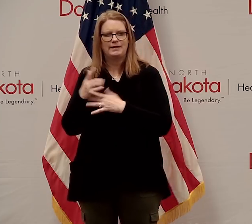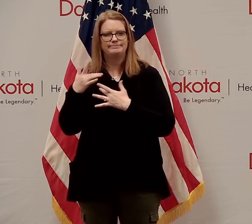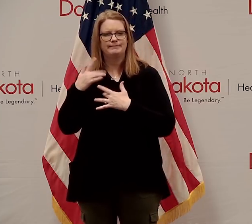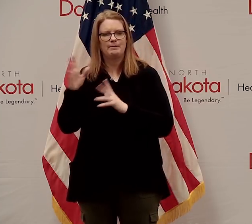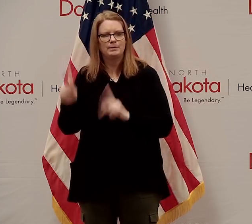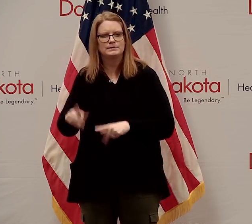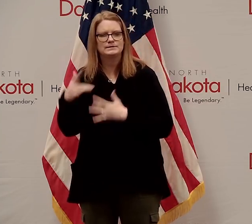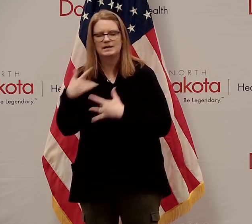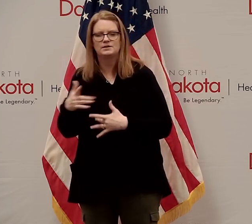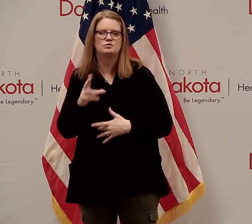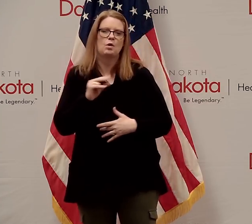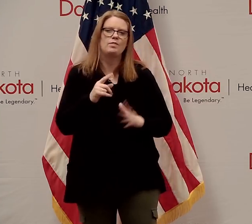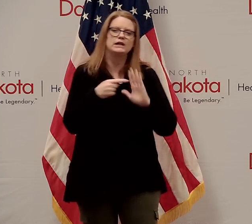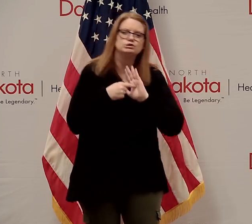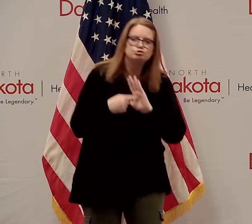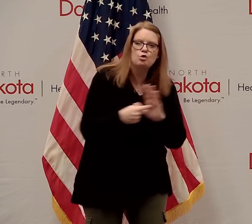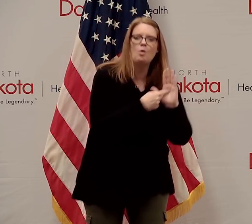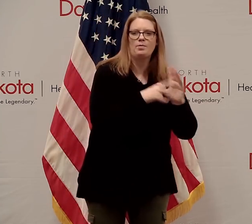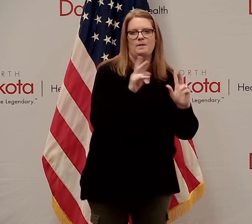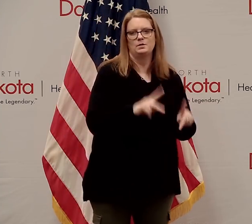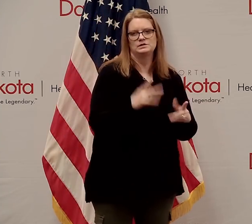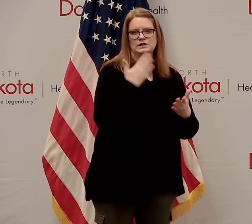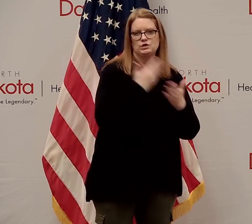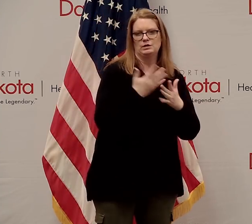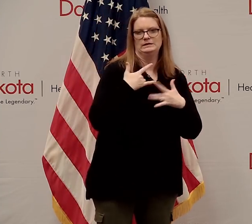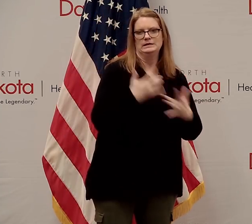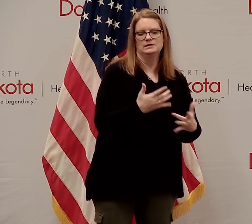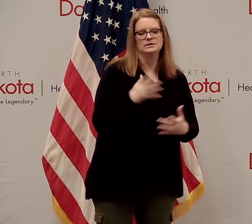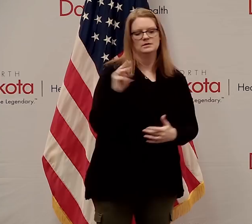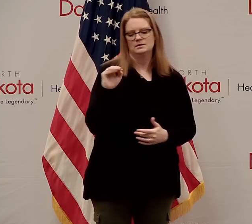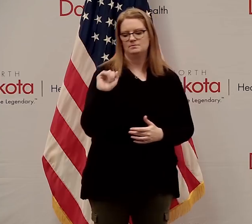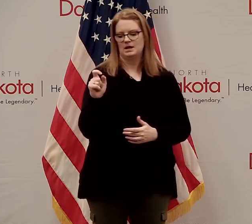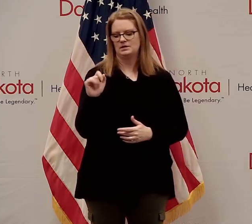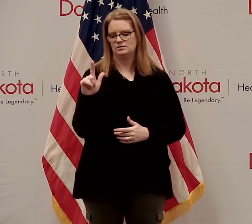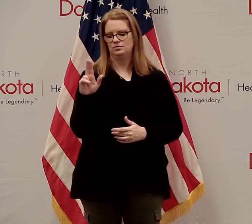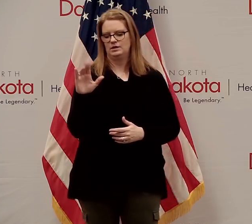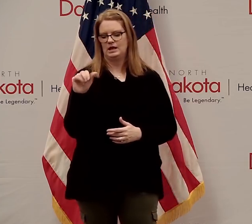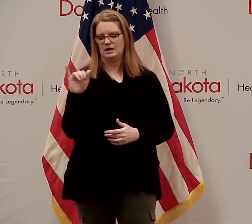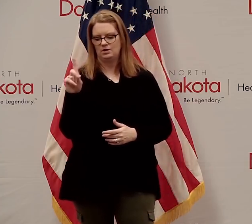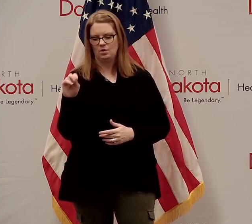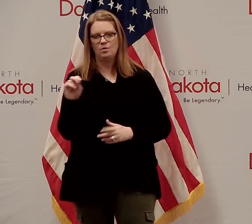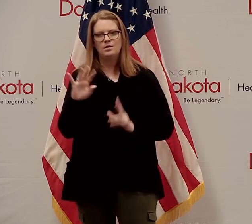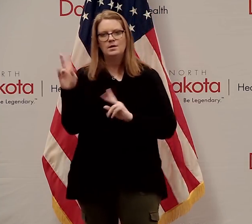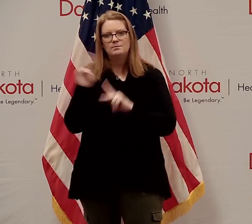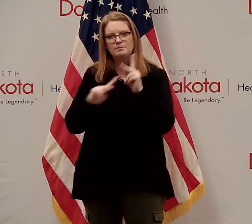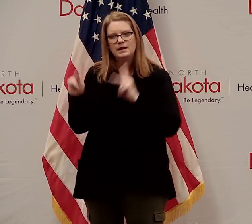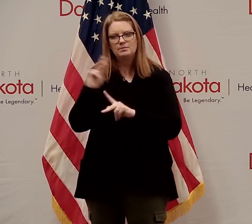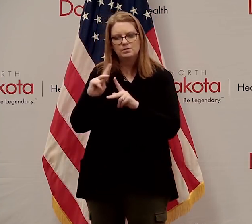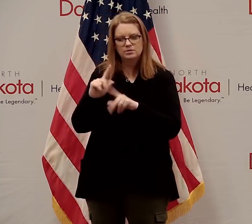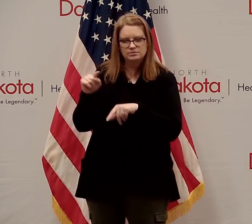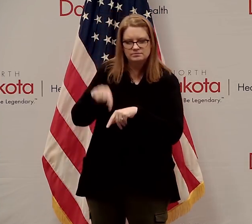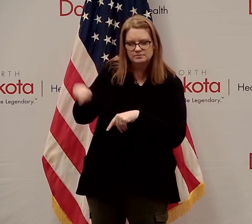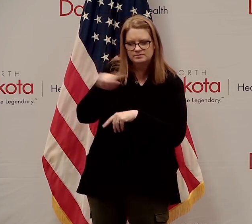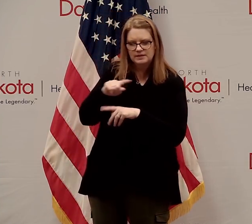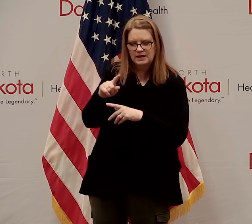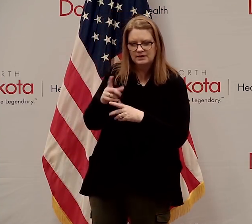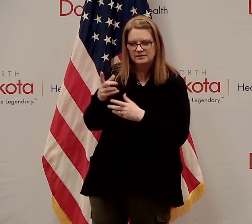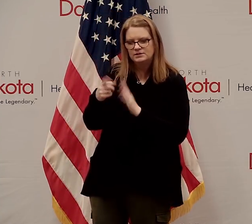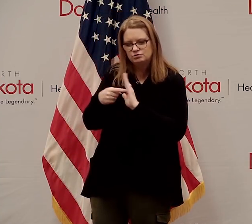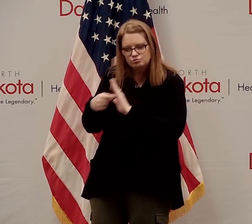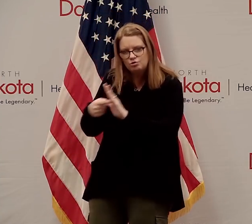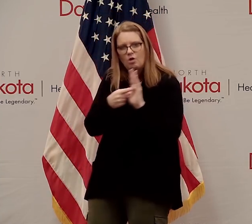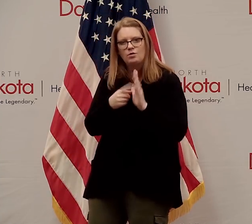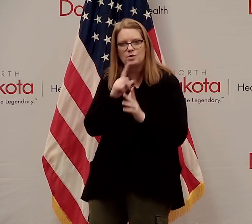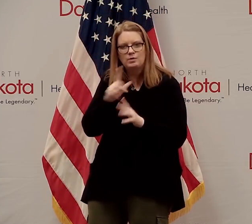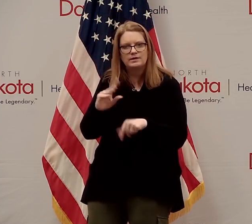of you that have shown up for other people. Max Lucado had a statement that said that people who make a difference are not the ones with the credentials, but the